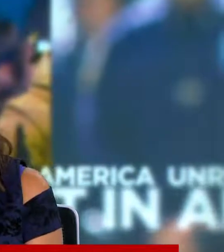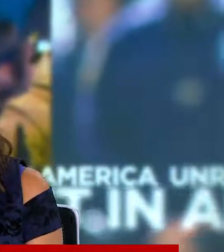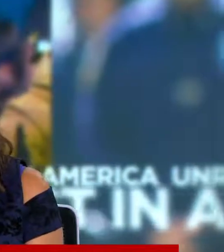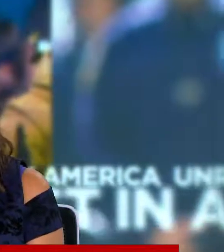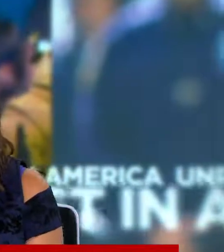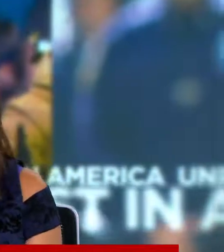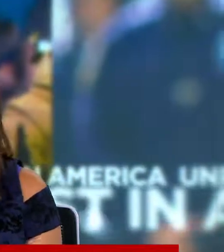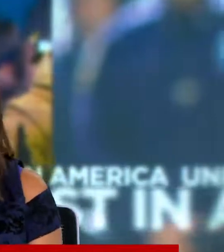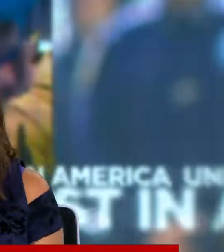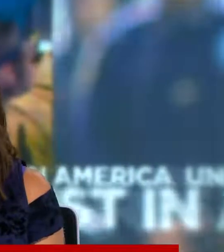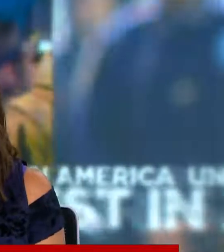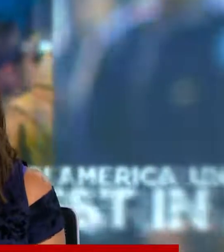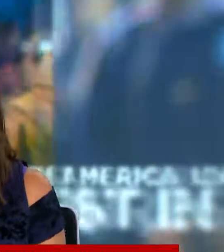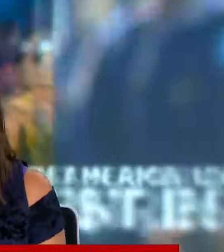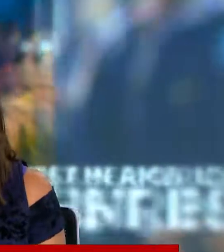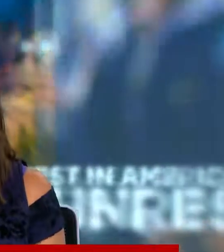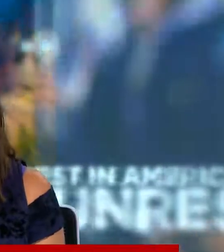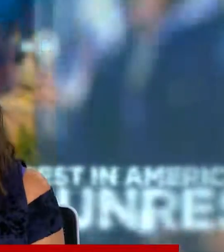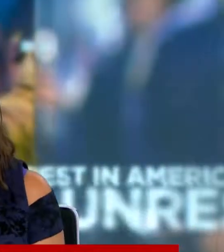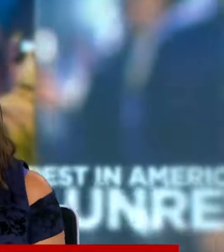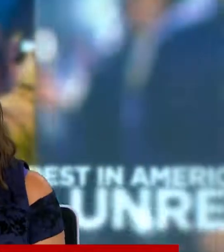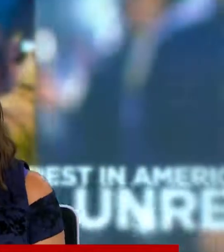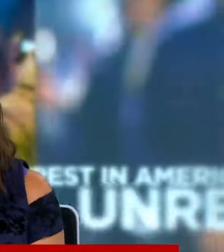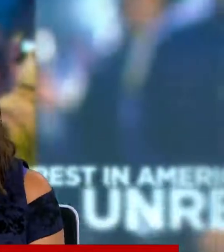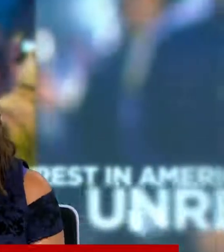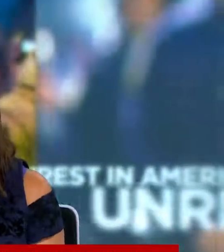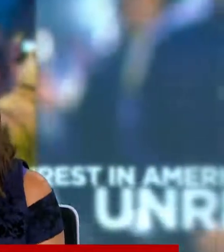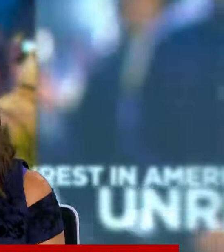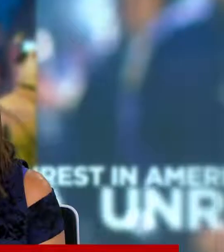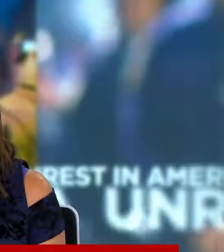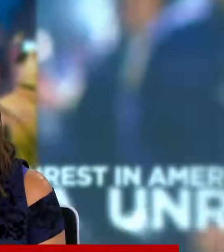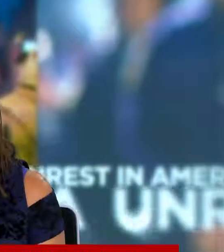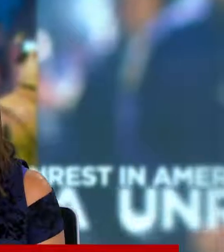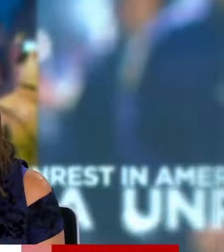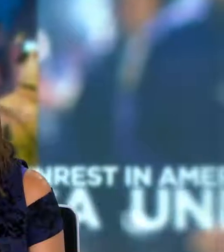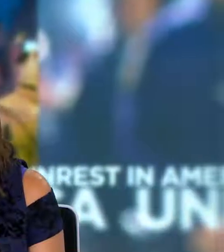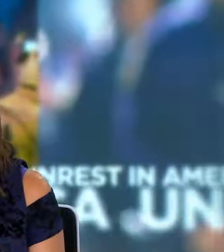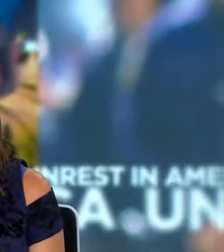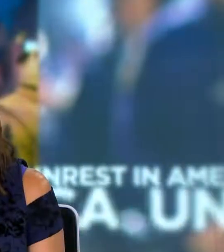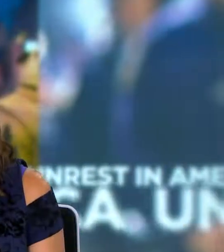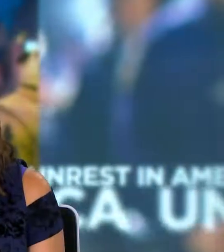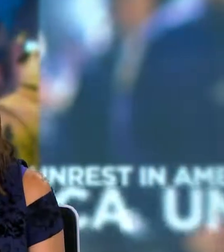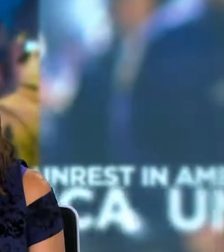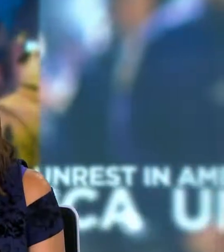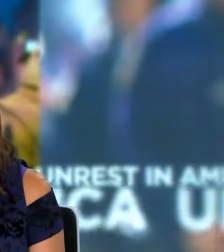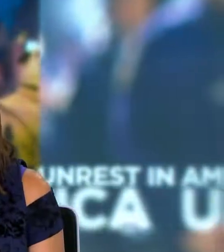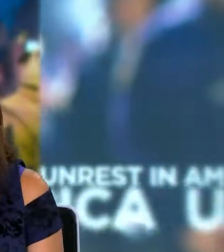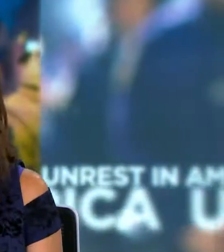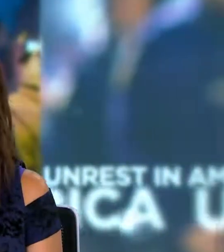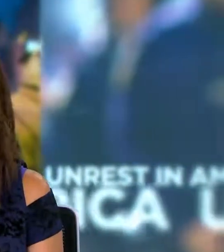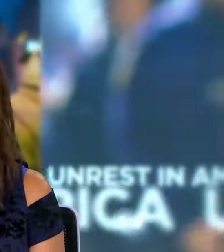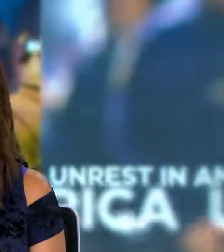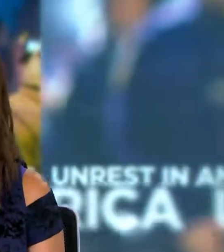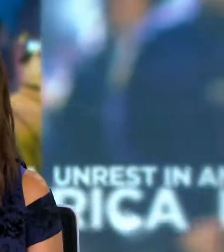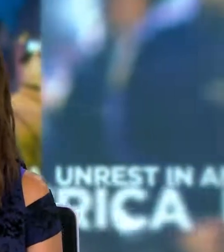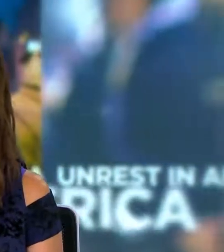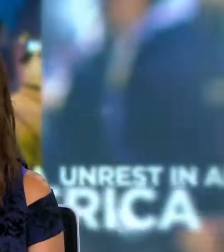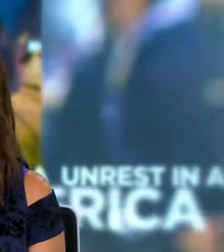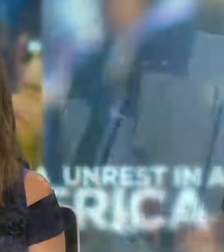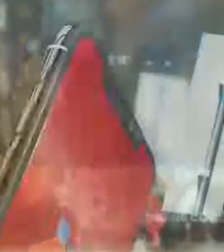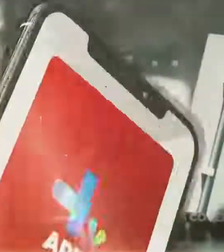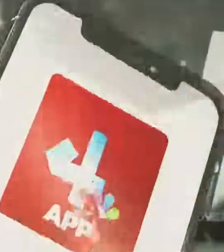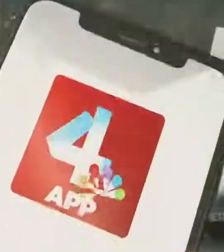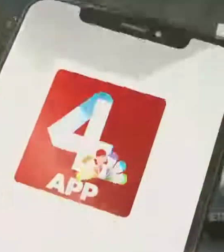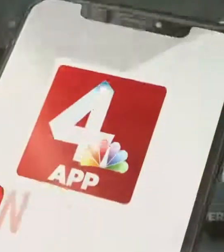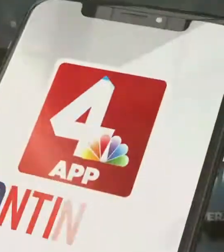in the state. So this seems like it's a starting point. Of course, we will continue to give you more information as the governor unveils more on the plans of